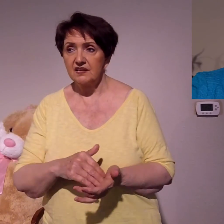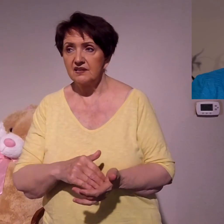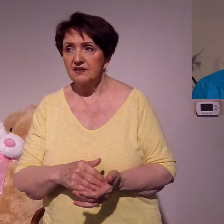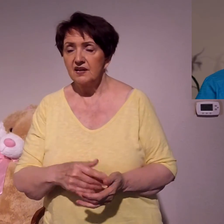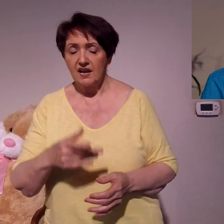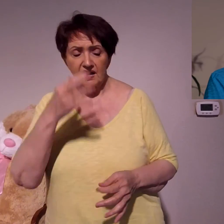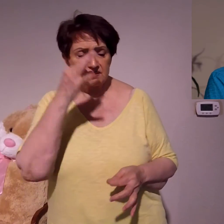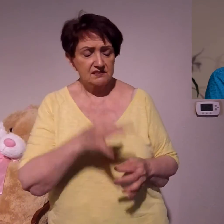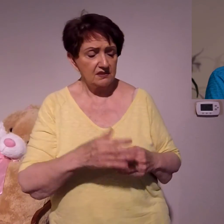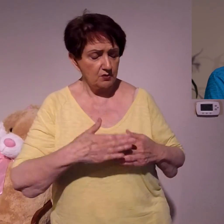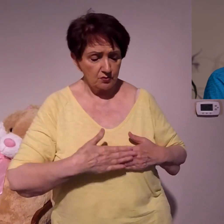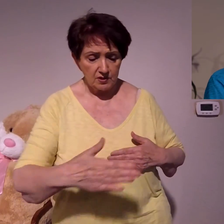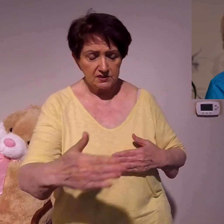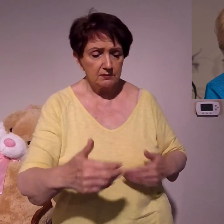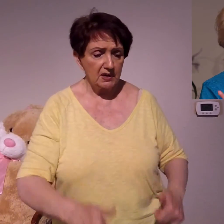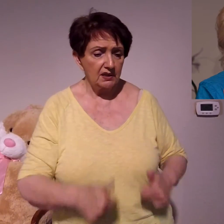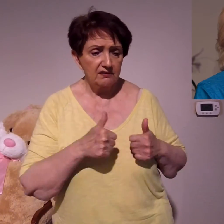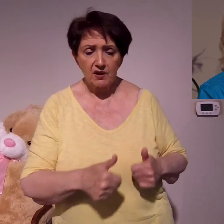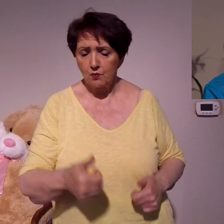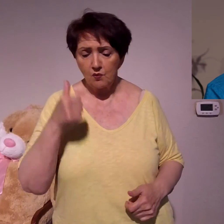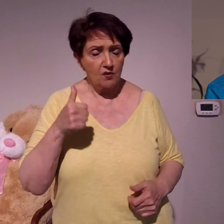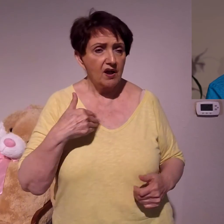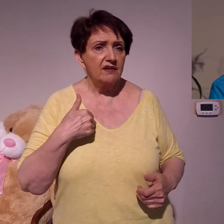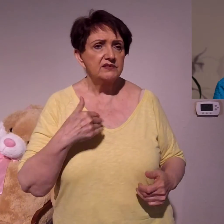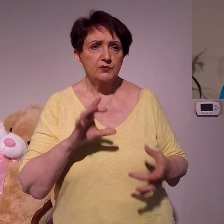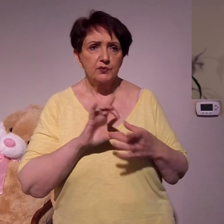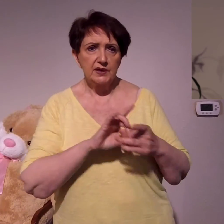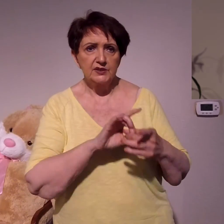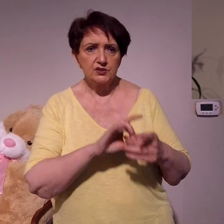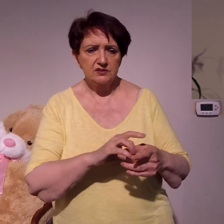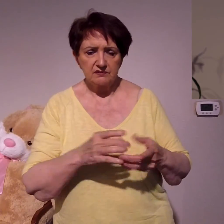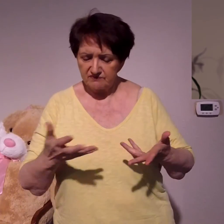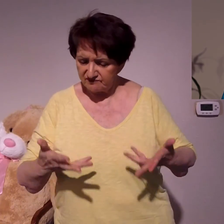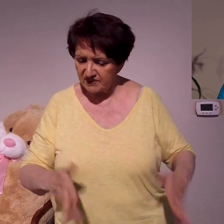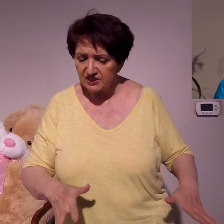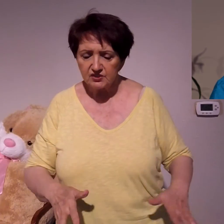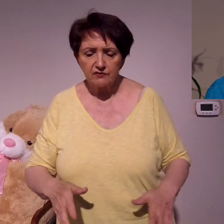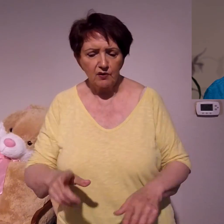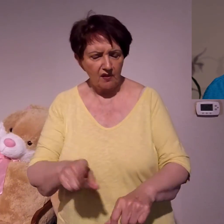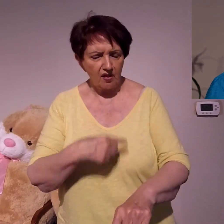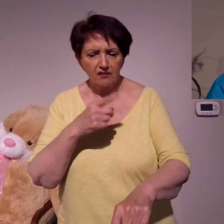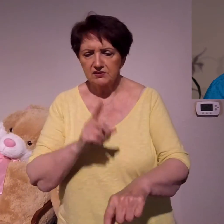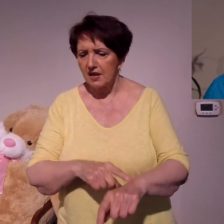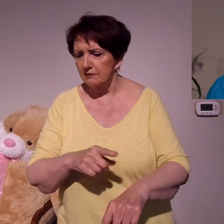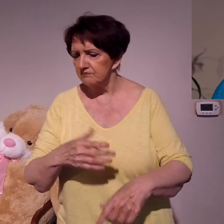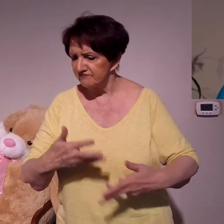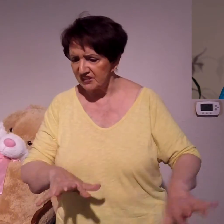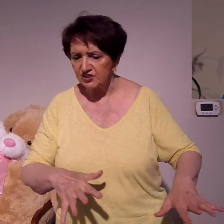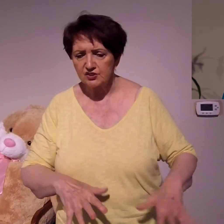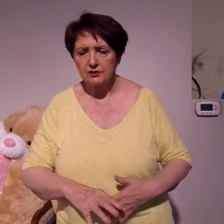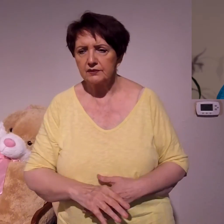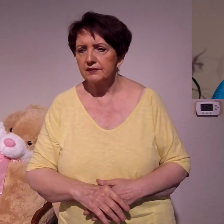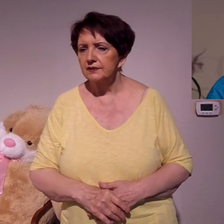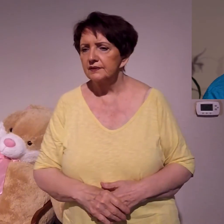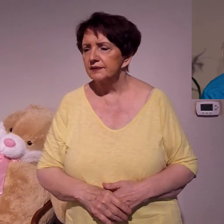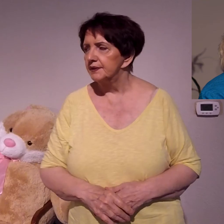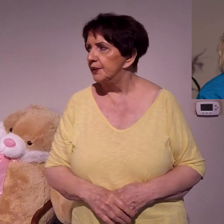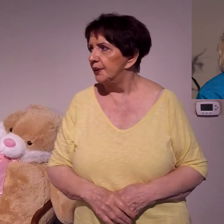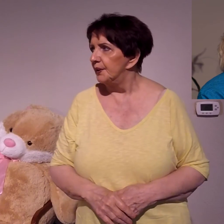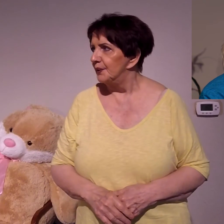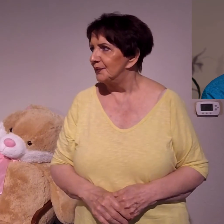I only tended to myself. I got to make the decision because no one else was in my life. In a relationship, I got to